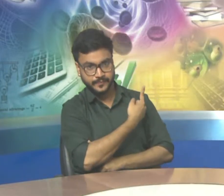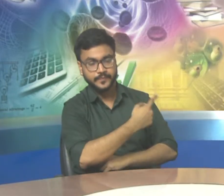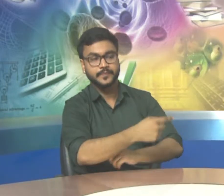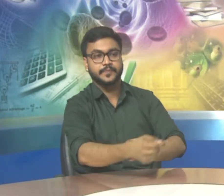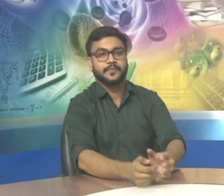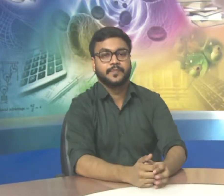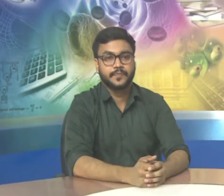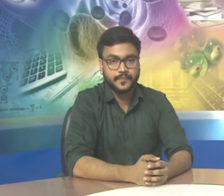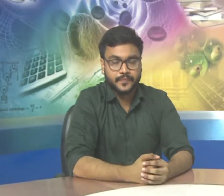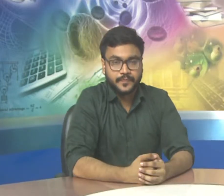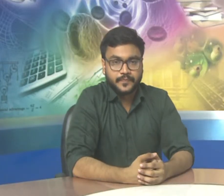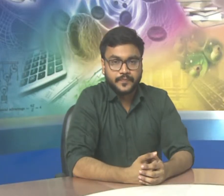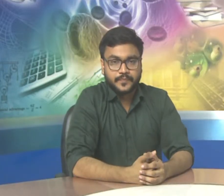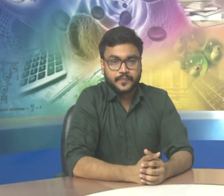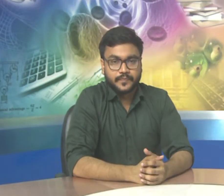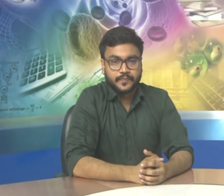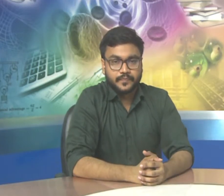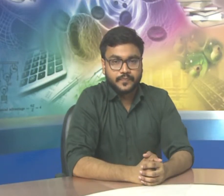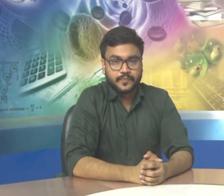the power we get from the food.